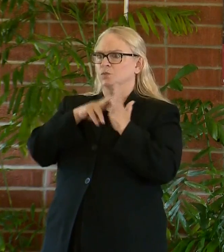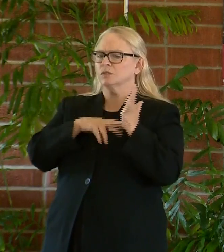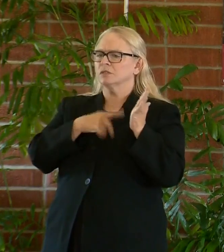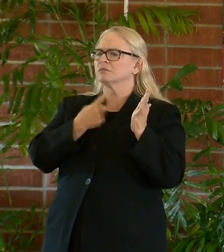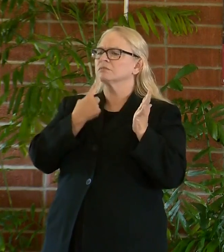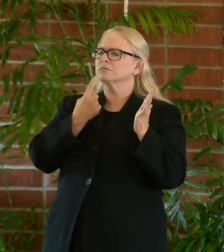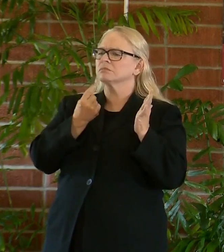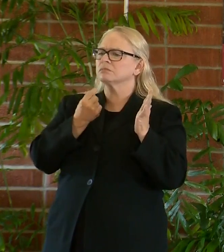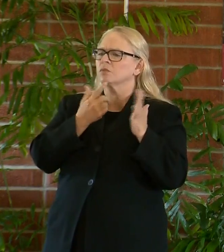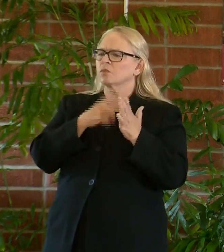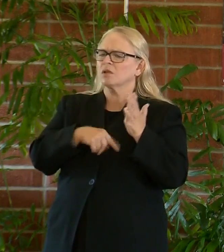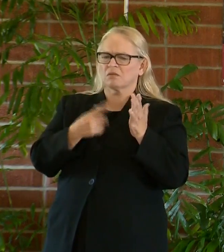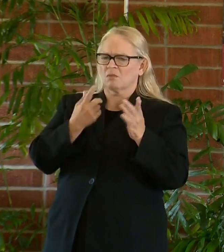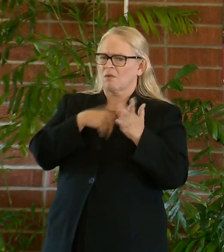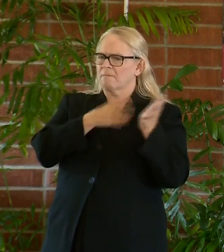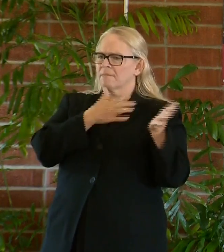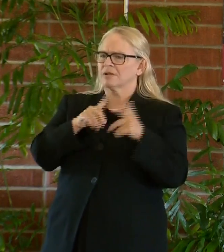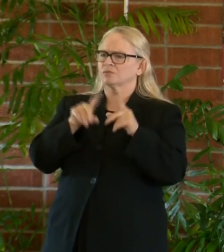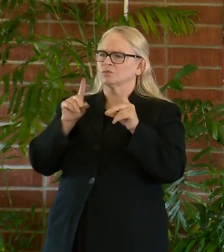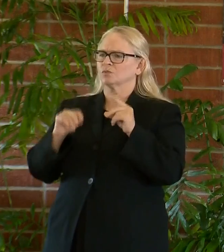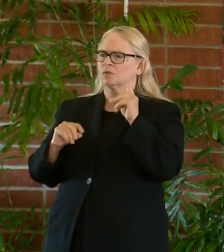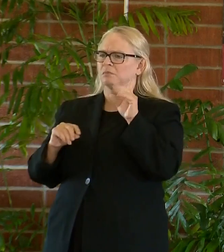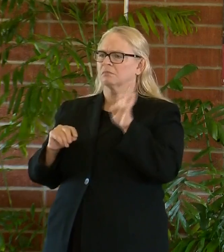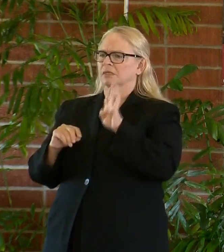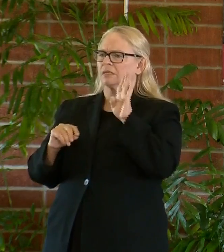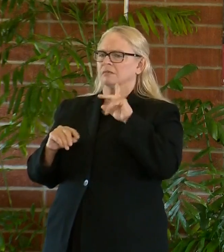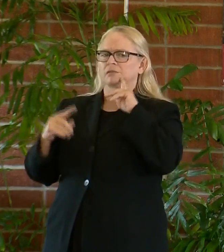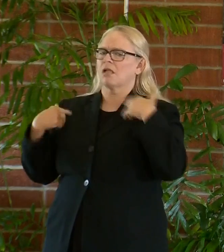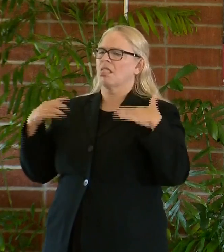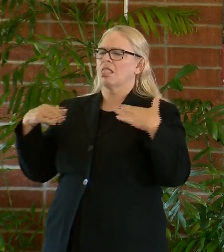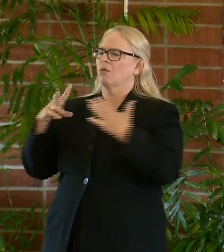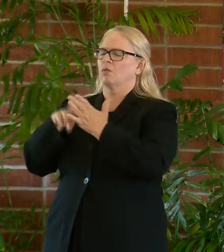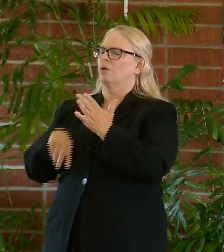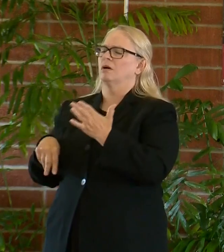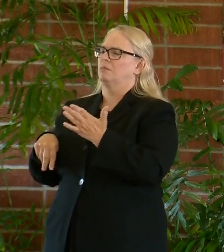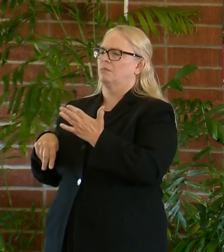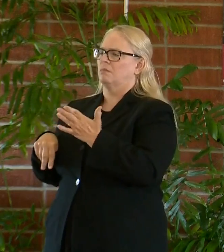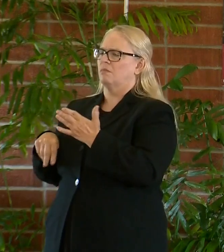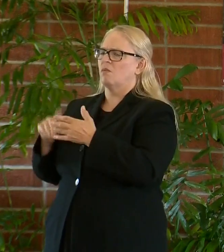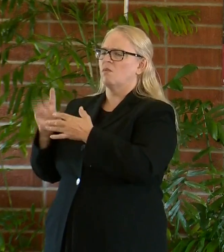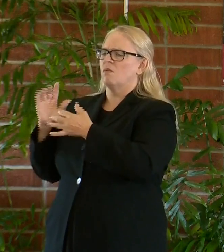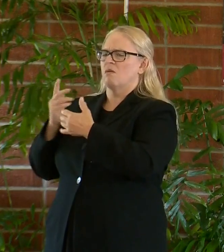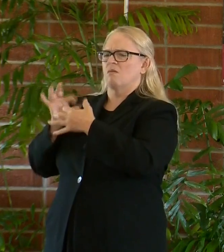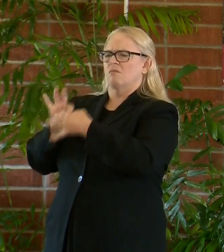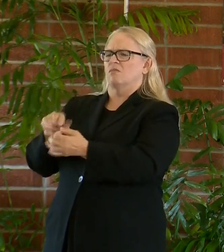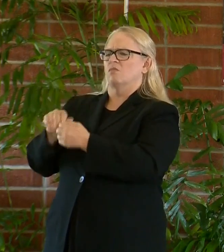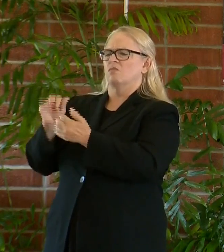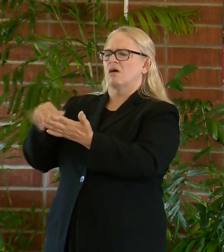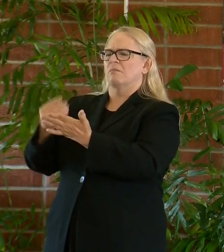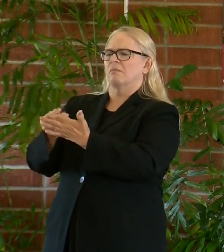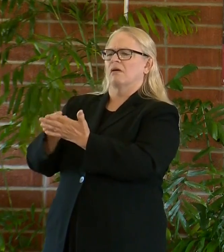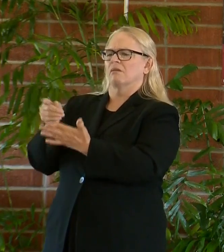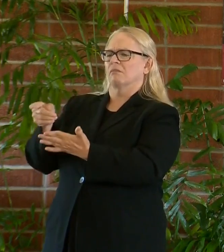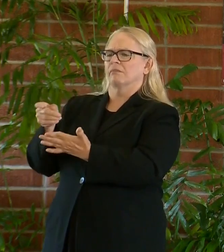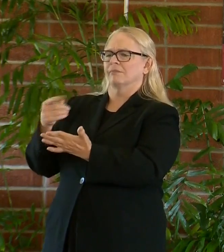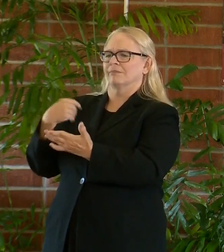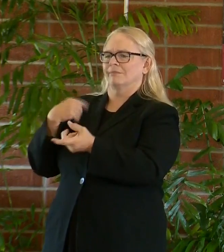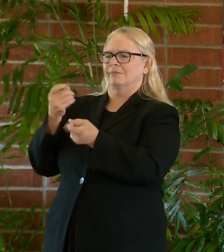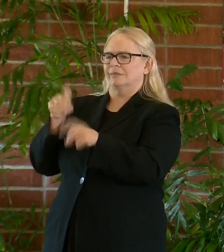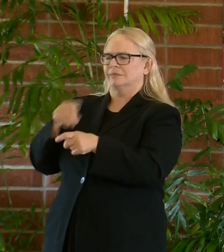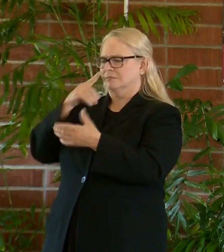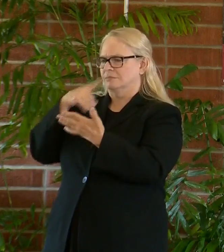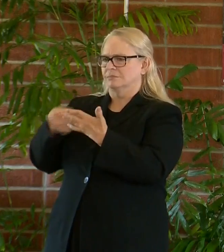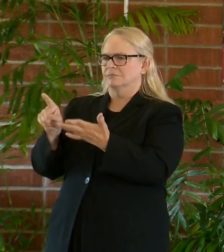I haven't had a chance to review it in any detail. I'd be remiss to comment until I have a chance to review